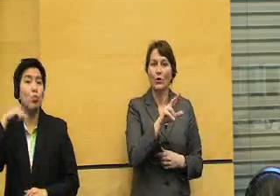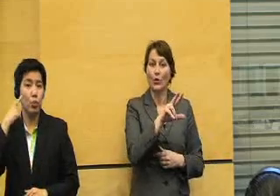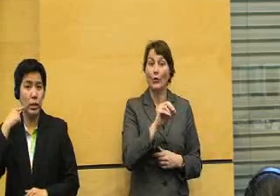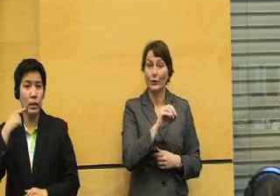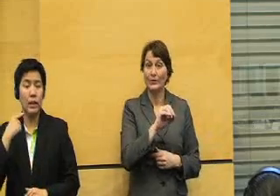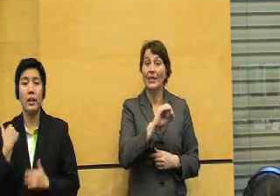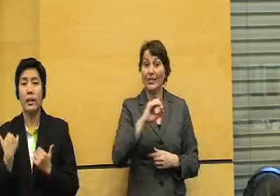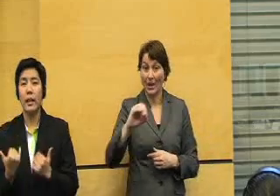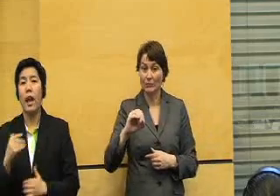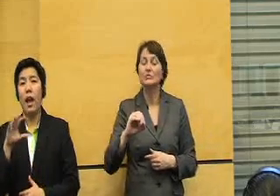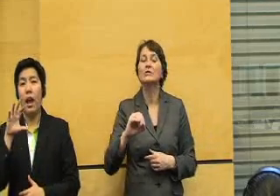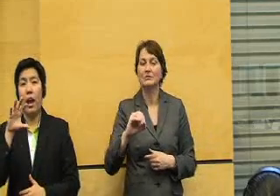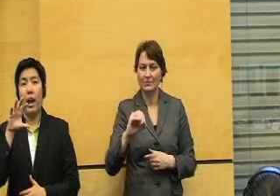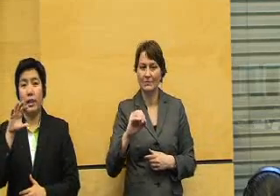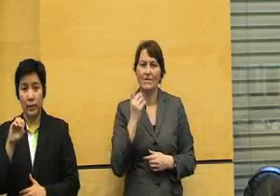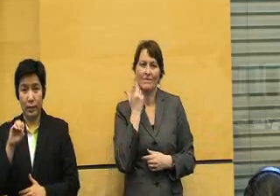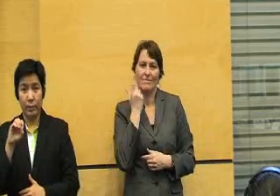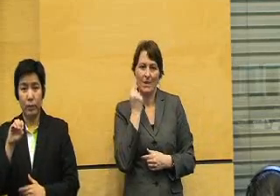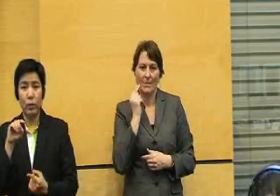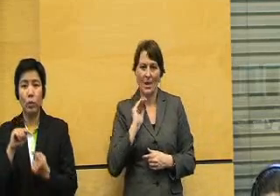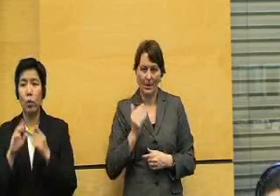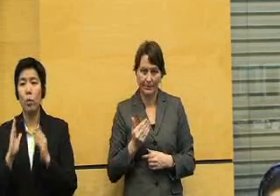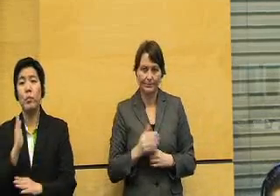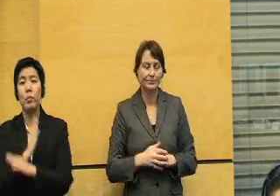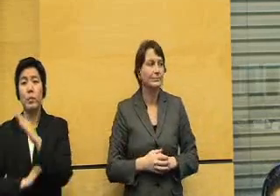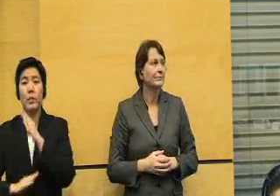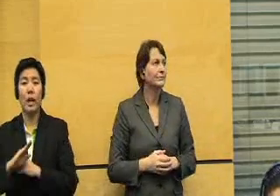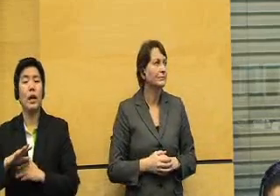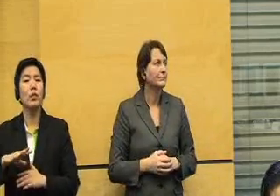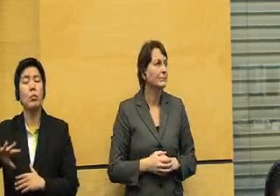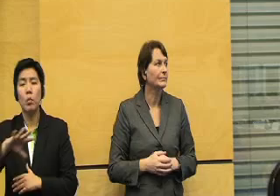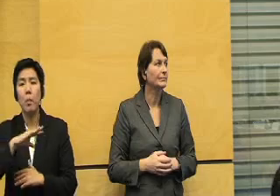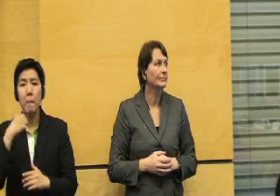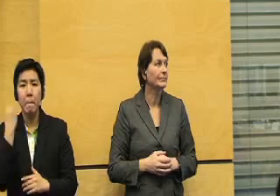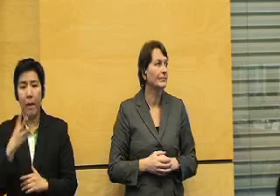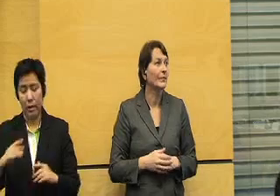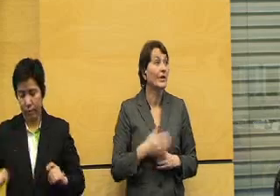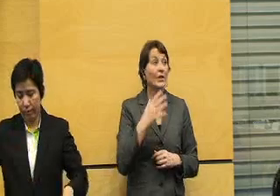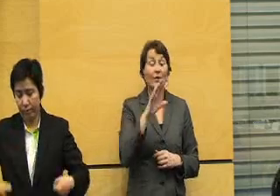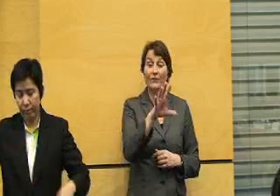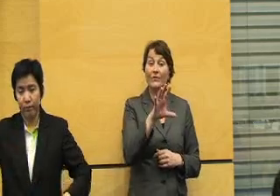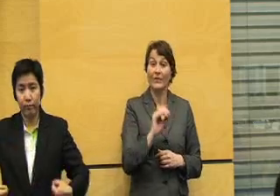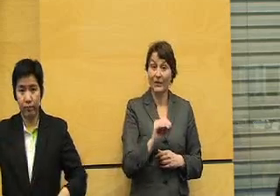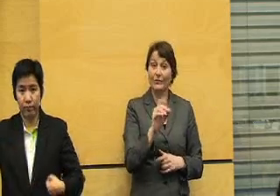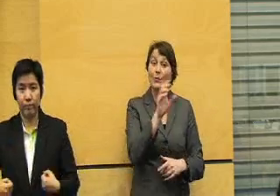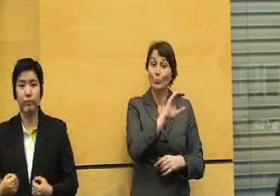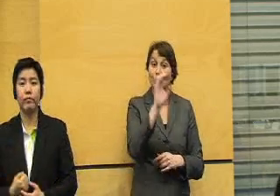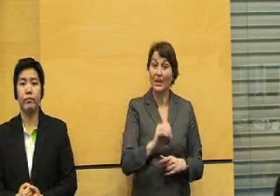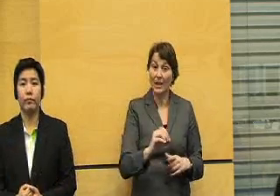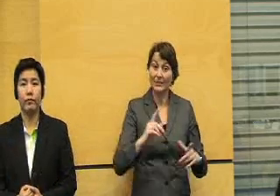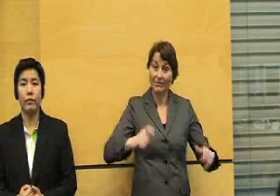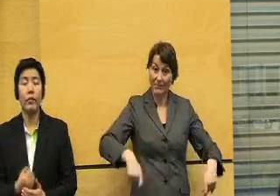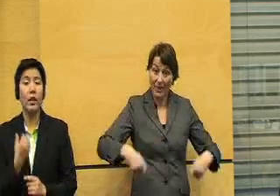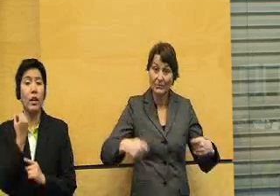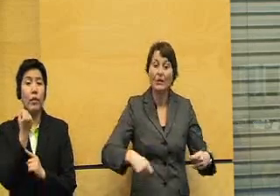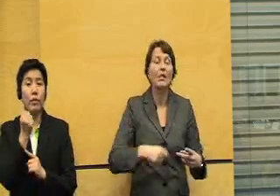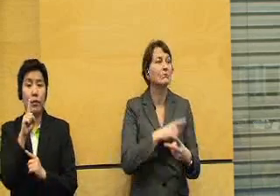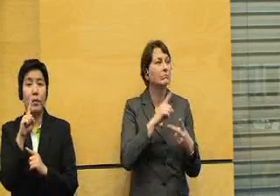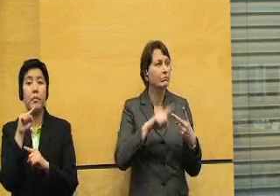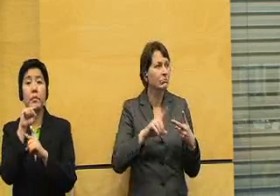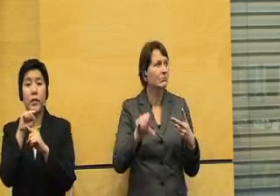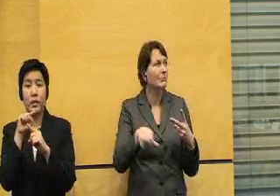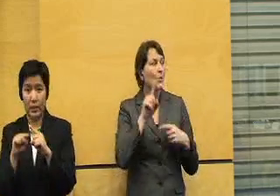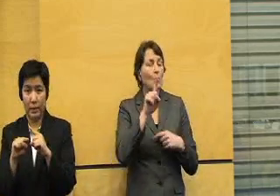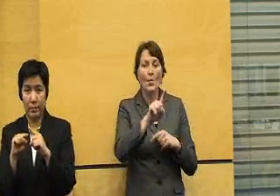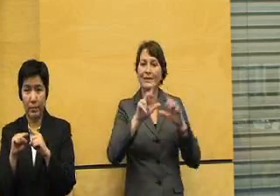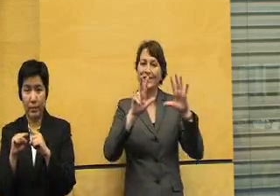50% are with physical disability, 18% with hearing disability, 11% with the visual